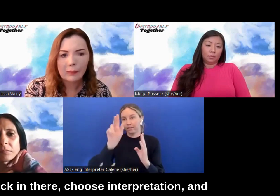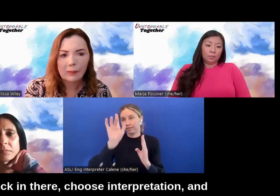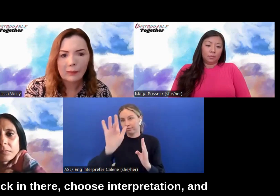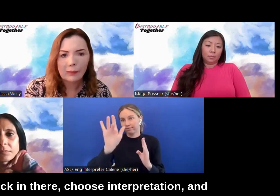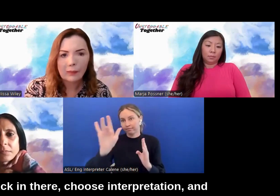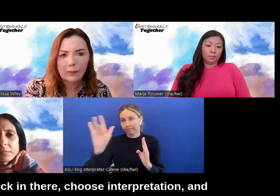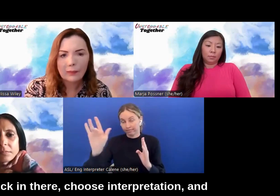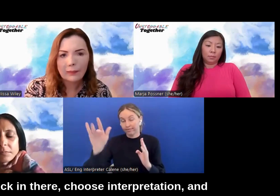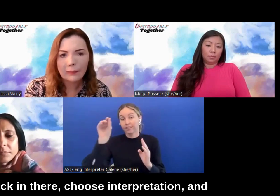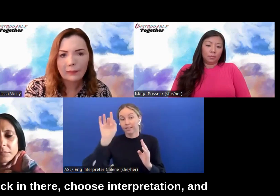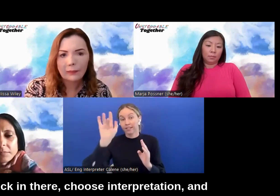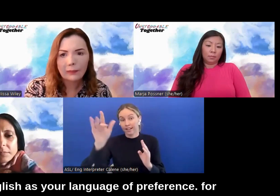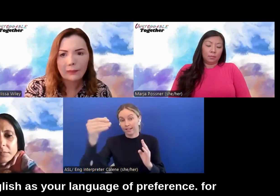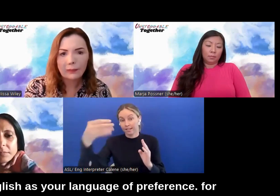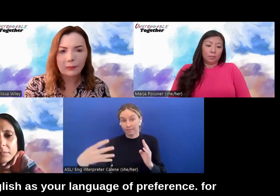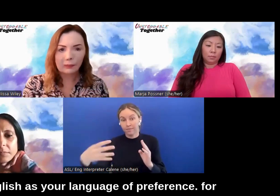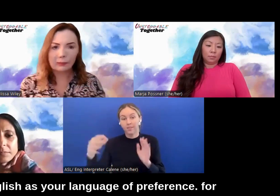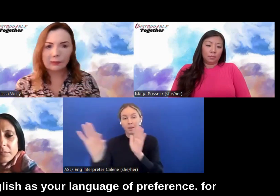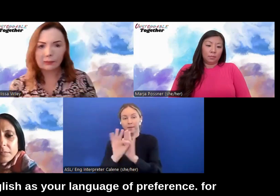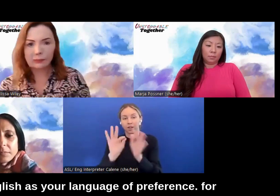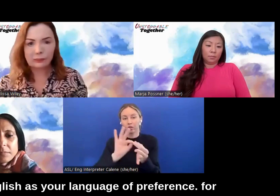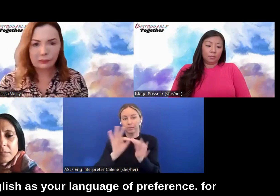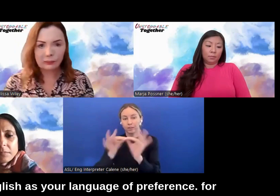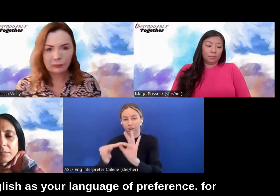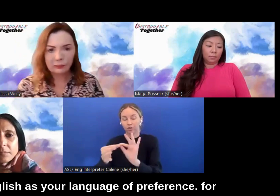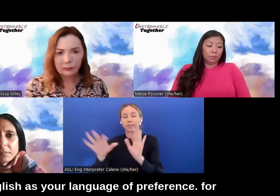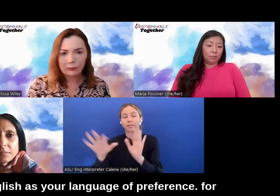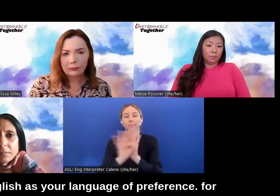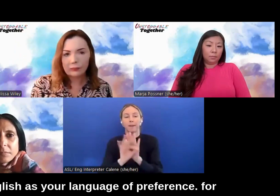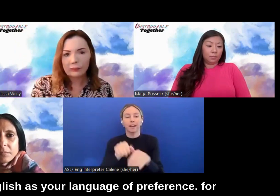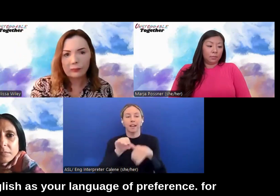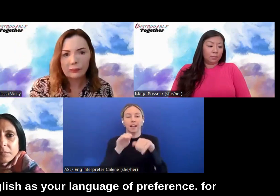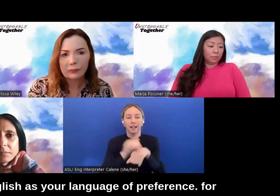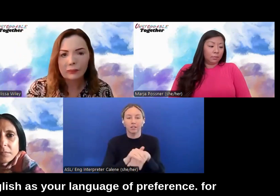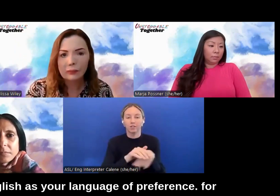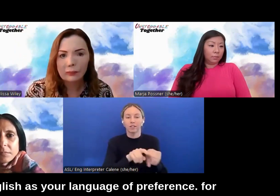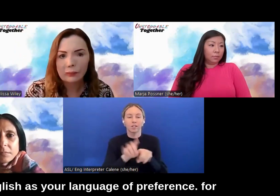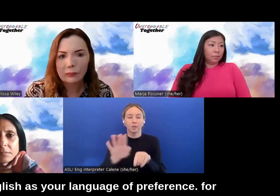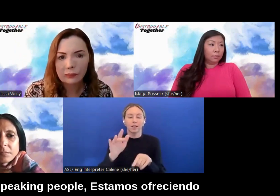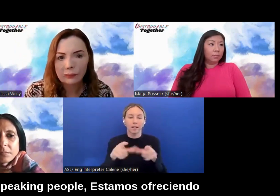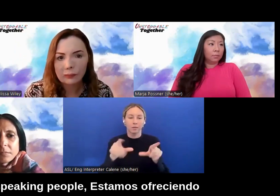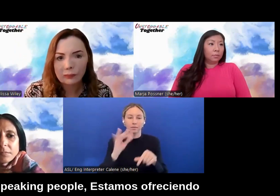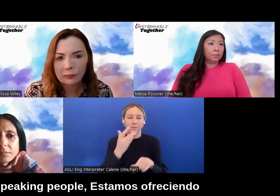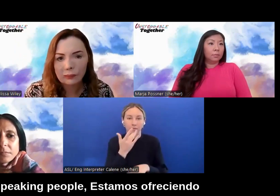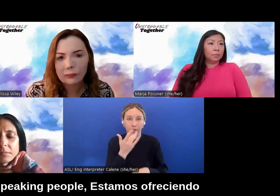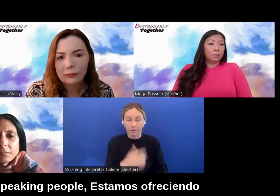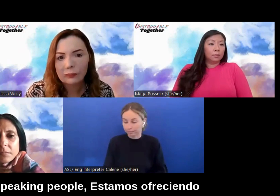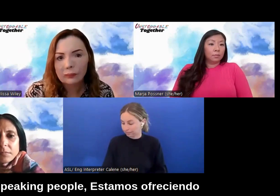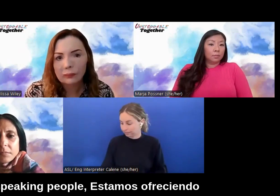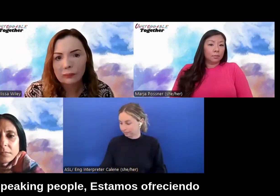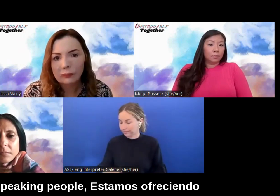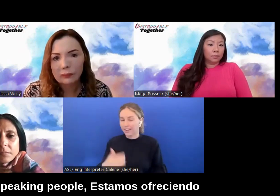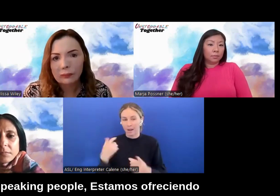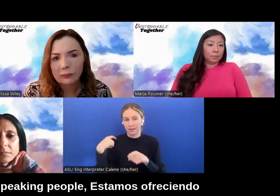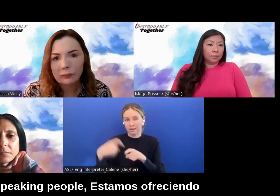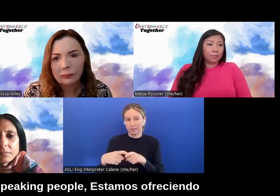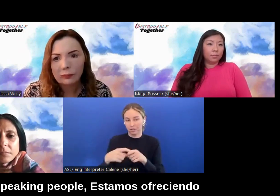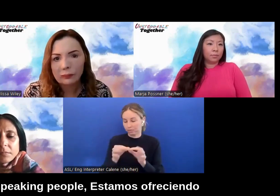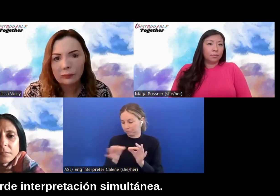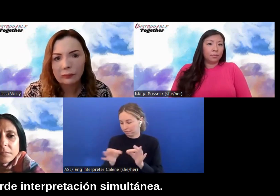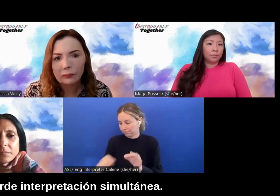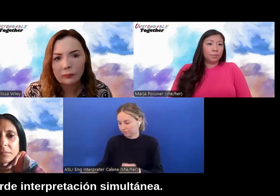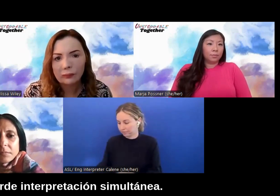in there, choose interpretation, and then choose English as your language of preference. Para todas las personas que hablen español,